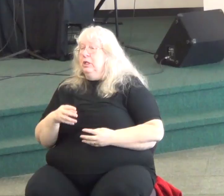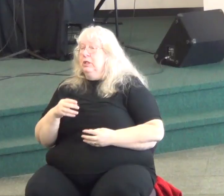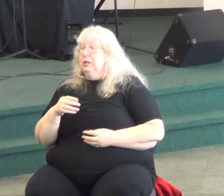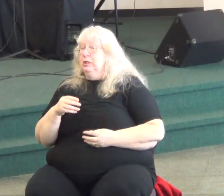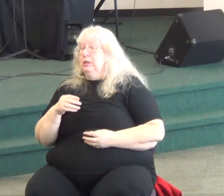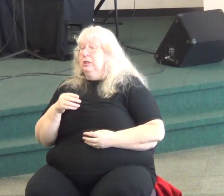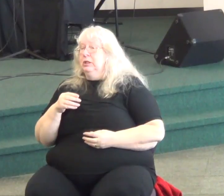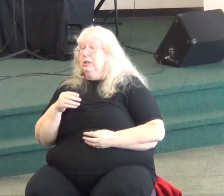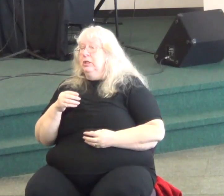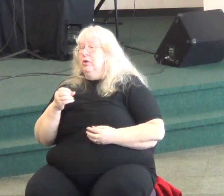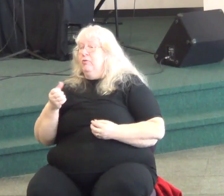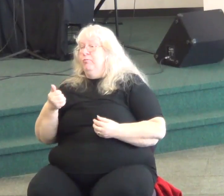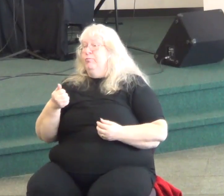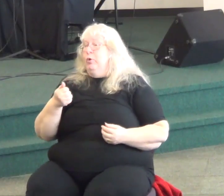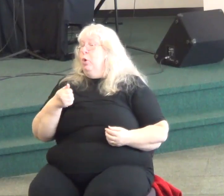with thee.